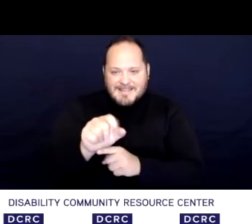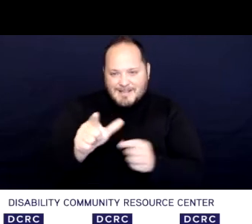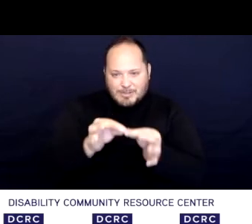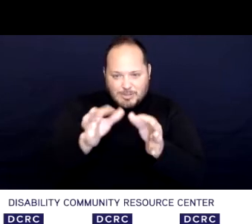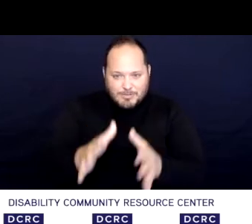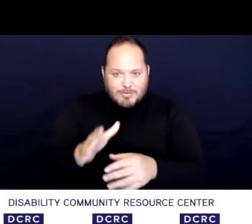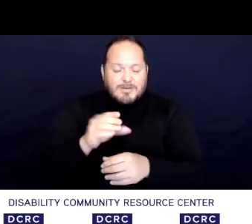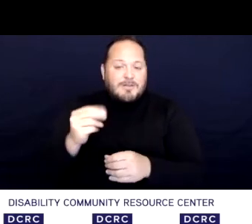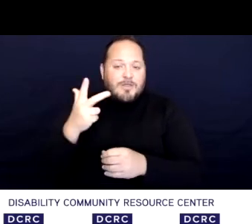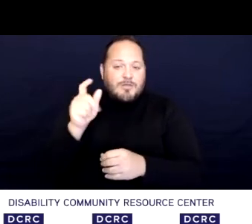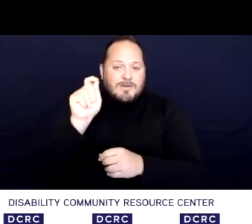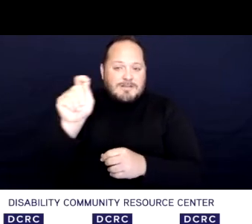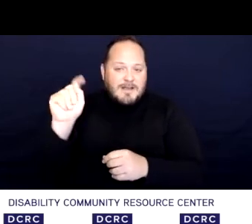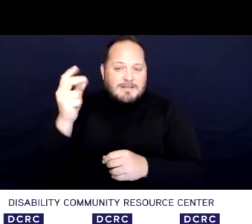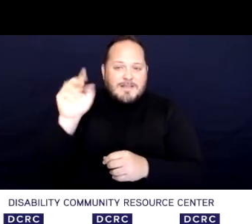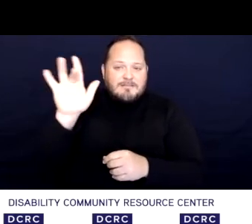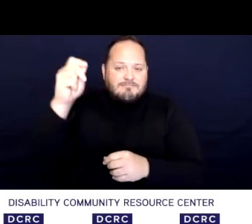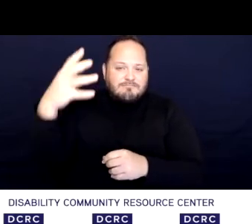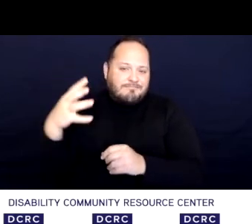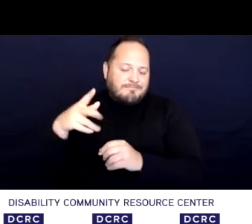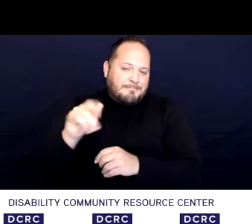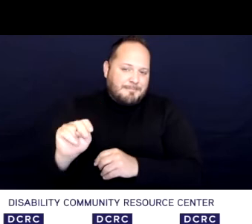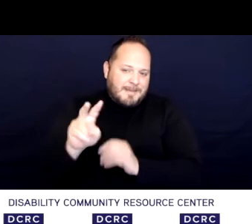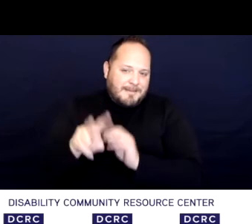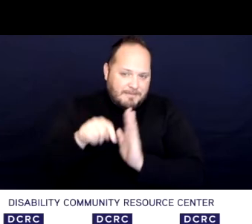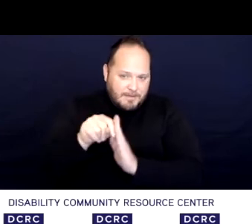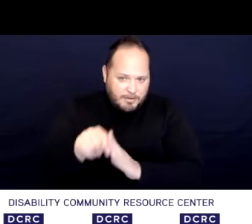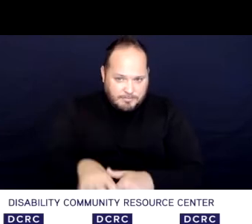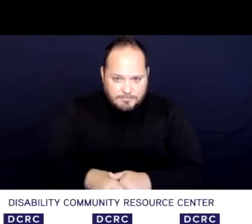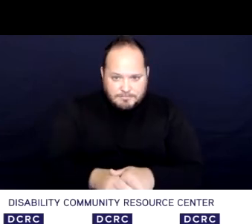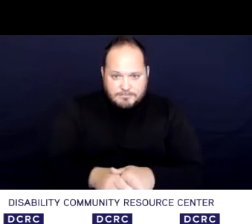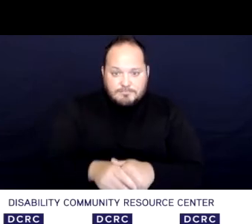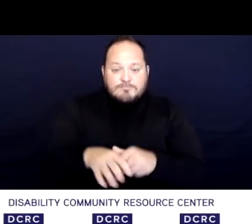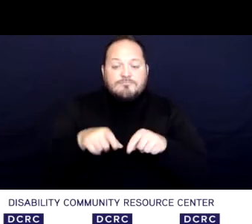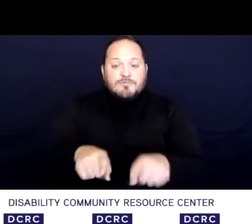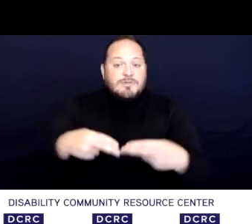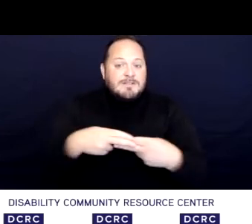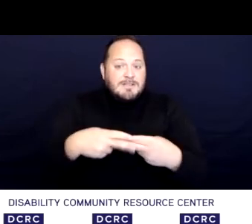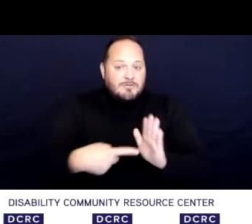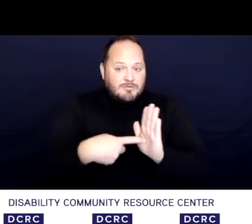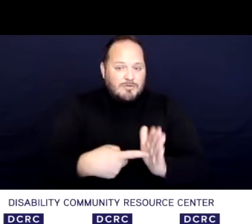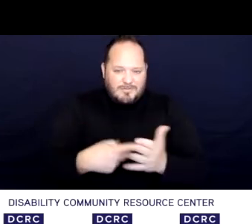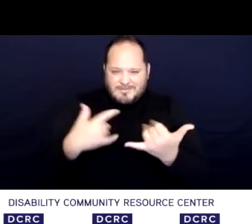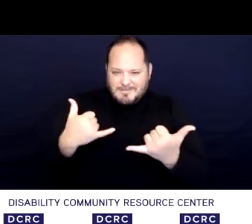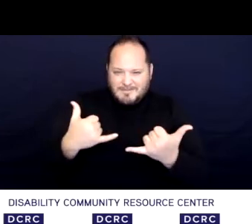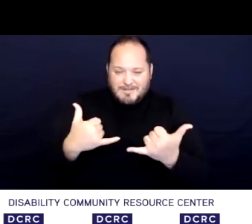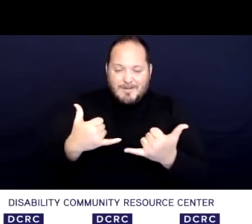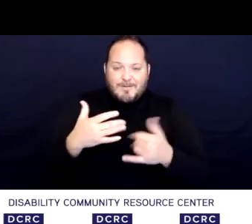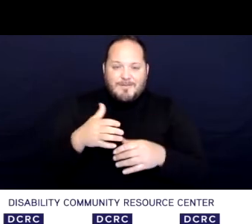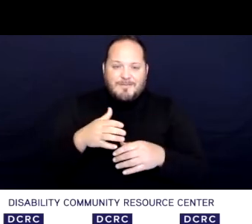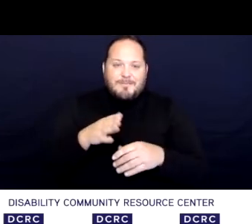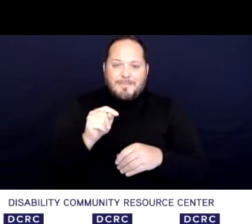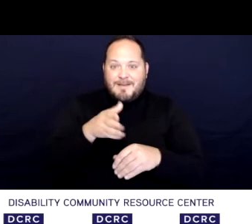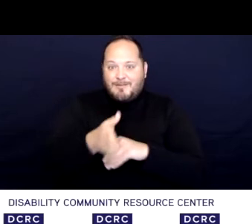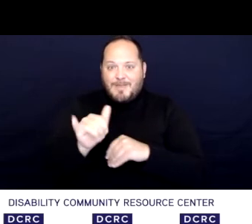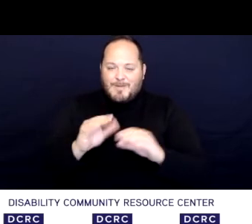3 dots, and then select pin video. When the slides are showing, like right now, but there won't be any slides after this,